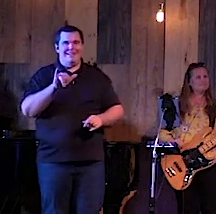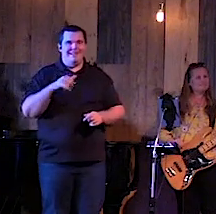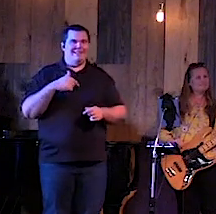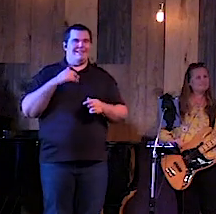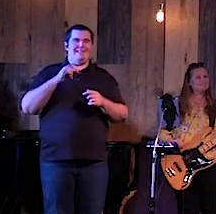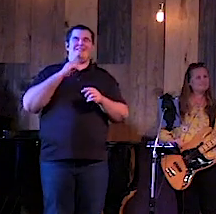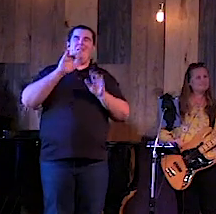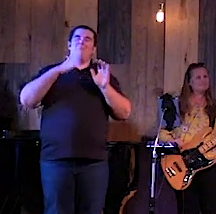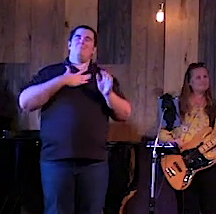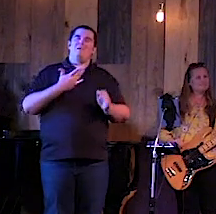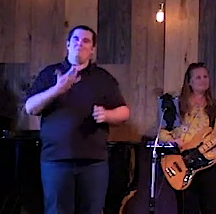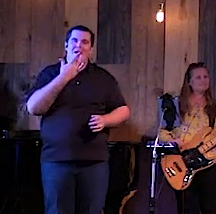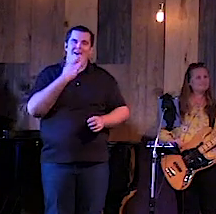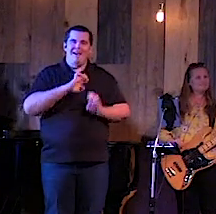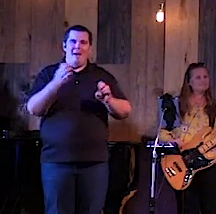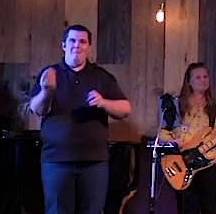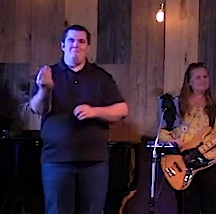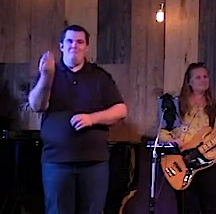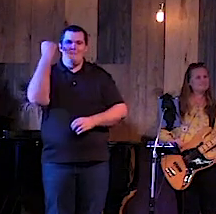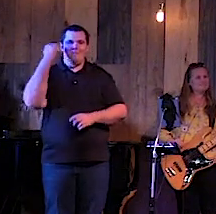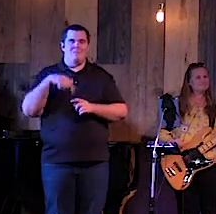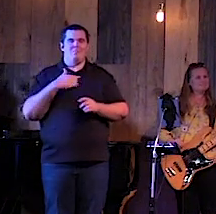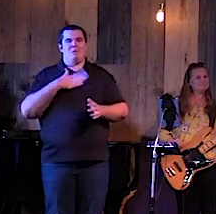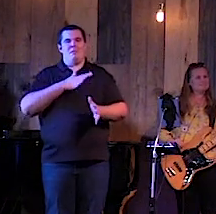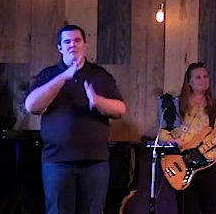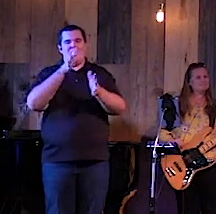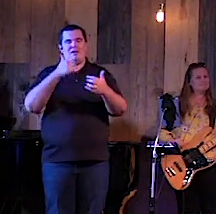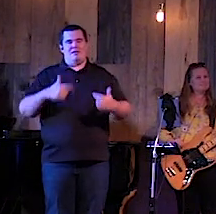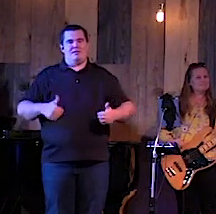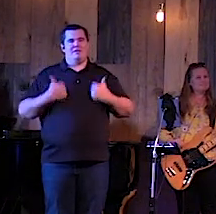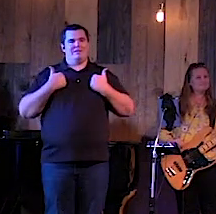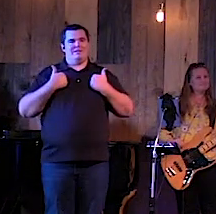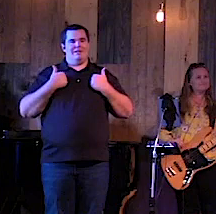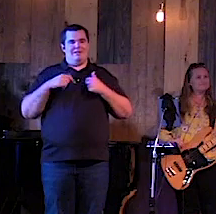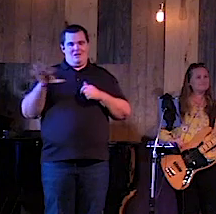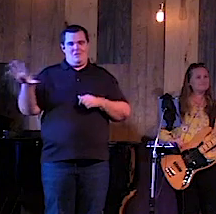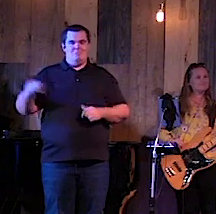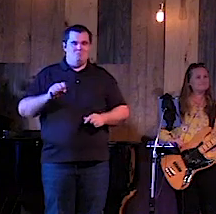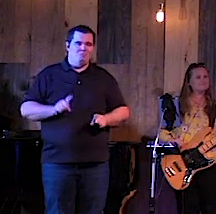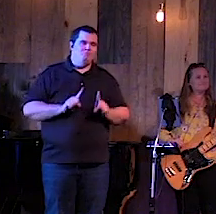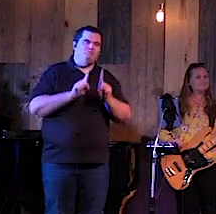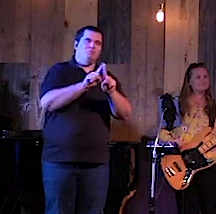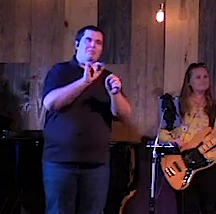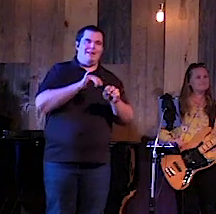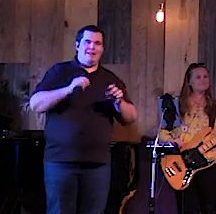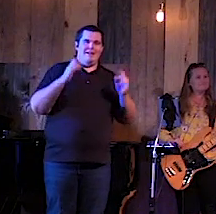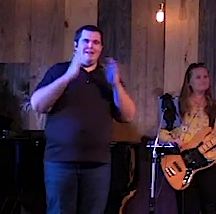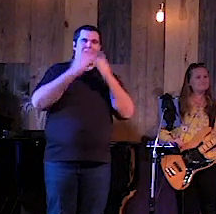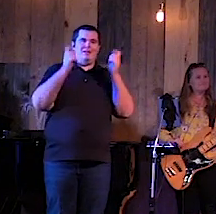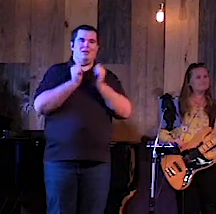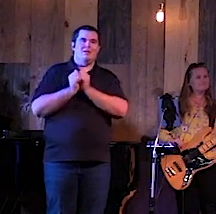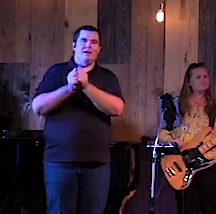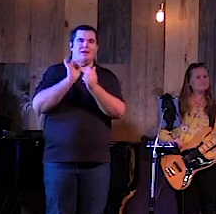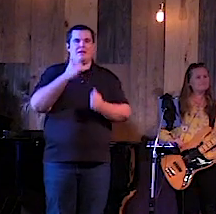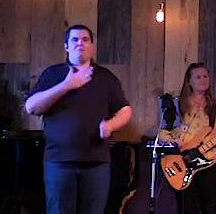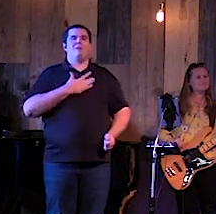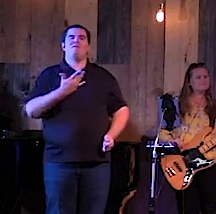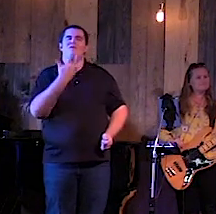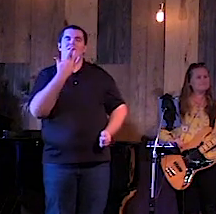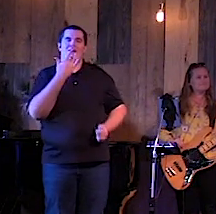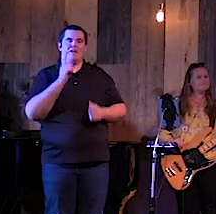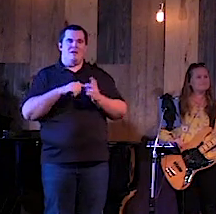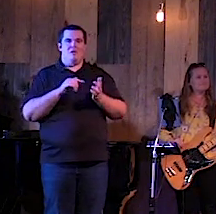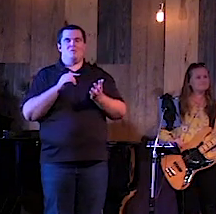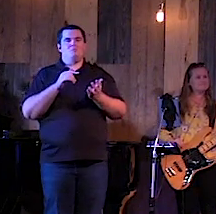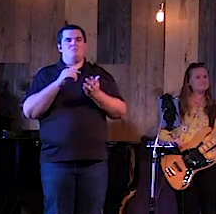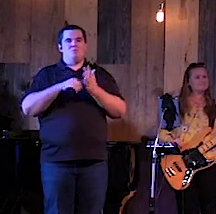my greatest Easter memories. And that was back when my grandmother was still living, and she actually took me, and we celebrated that together. That's mine. Hey, turn to somebody